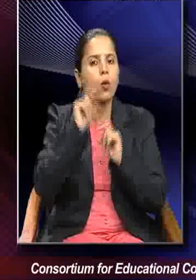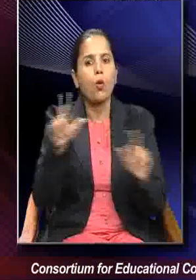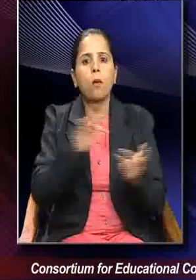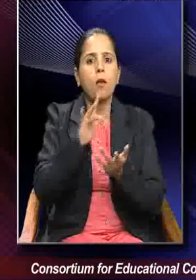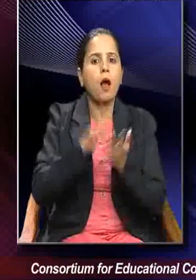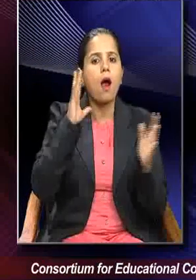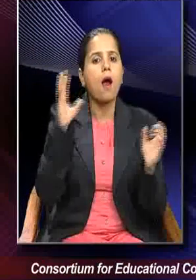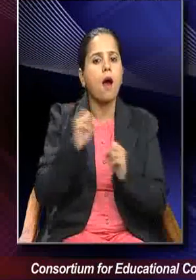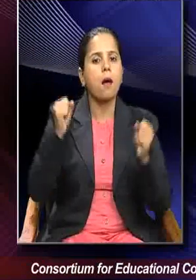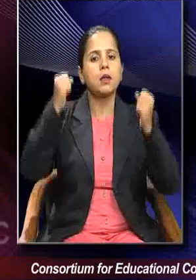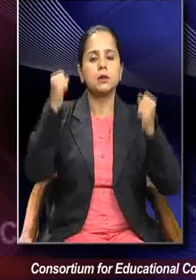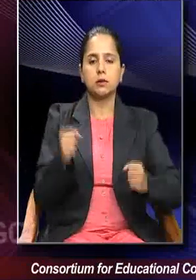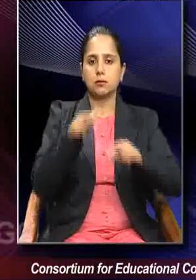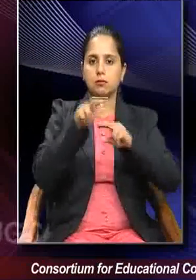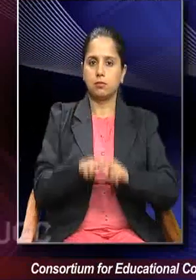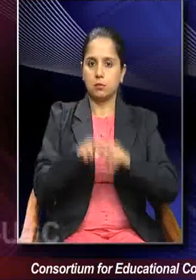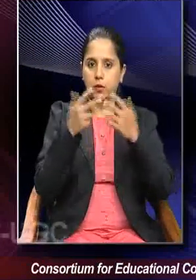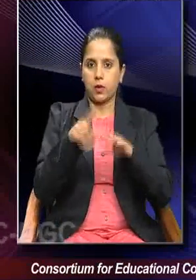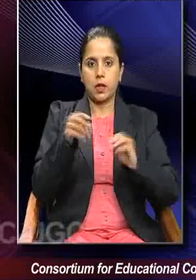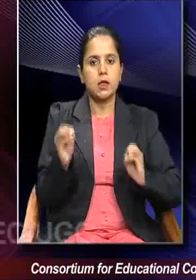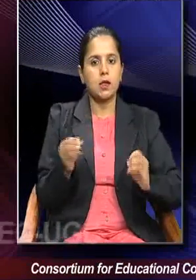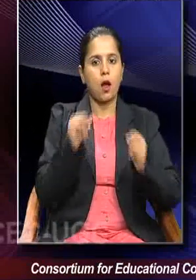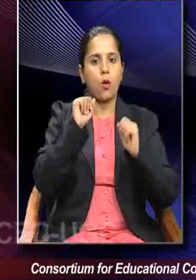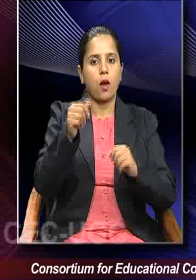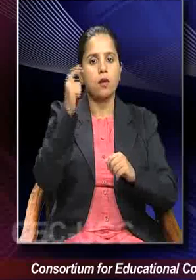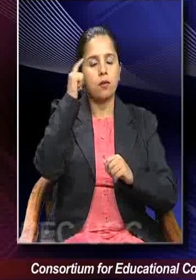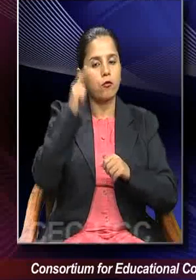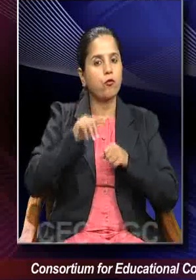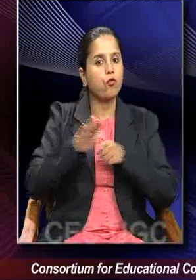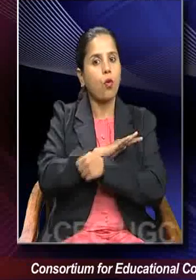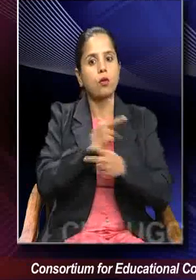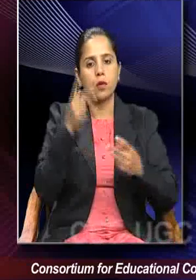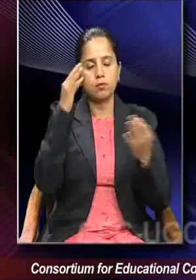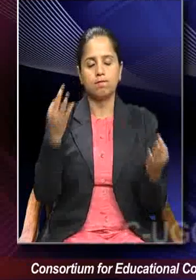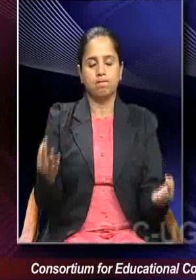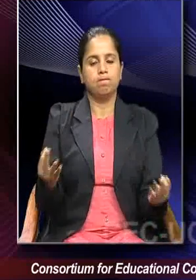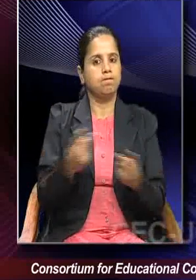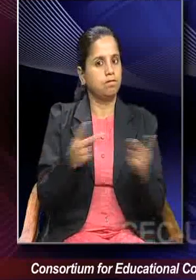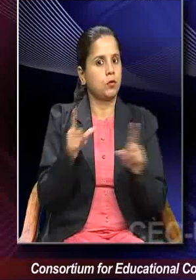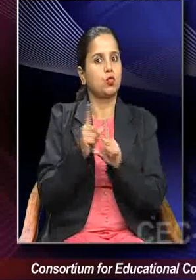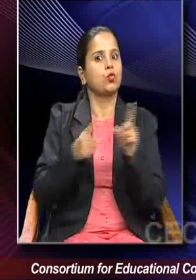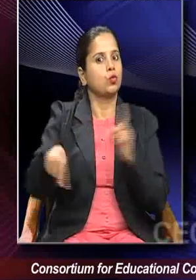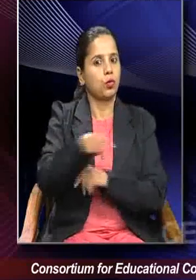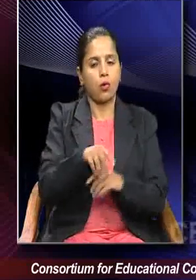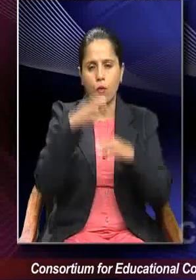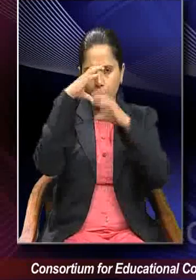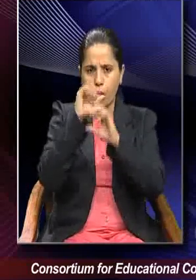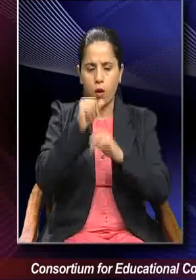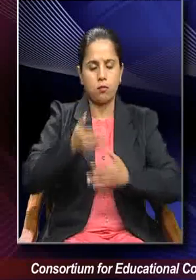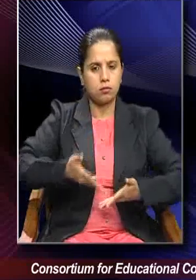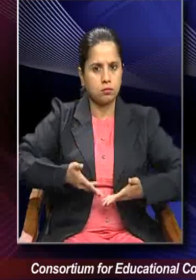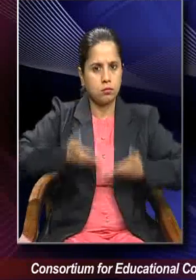a comfortable seat, and begin your mindful meditation. Focus on your